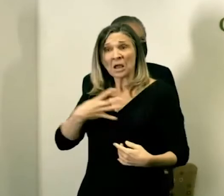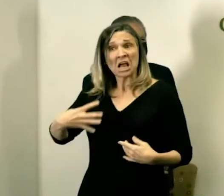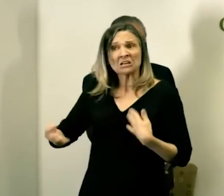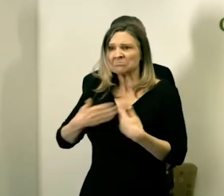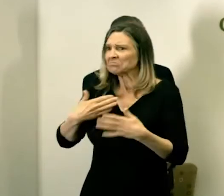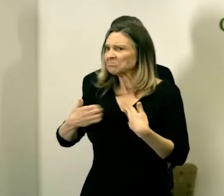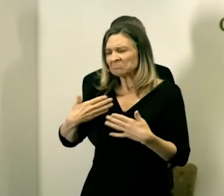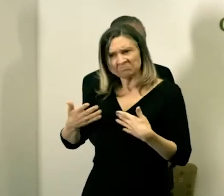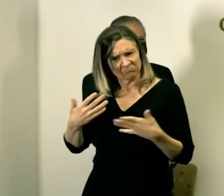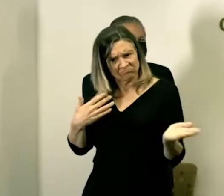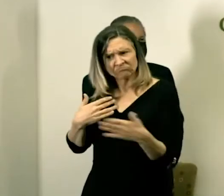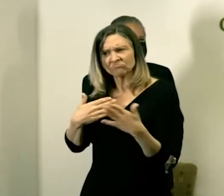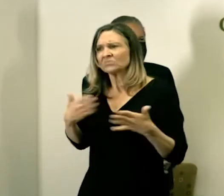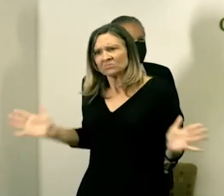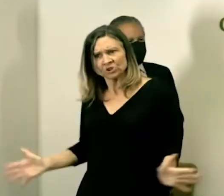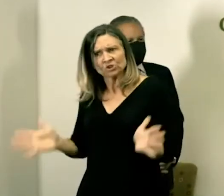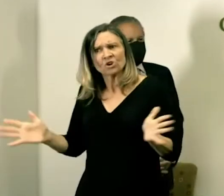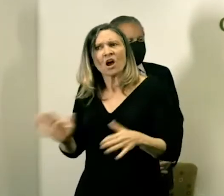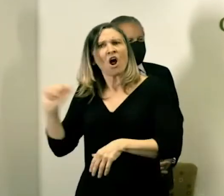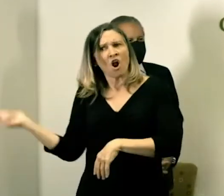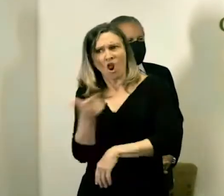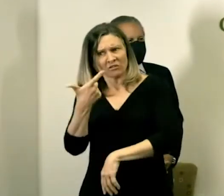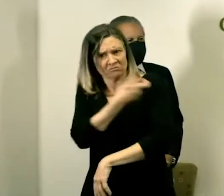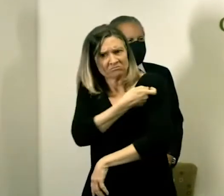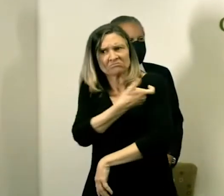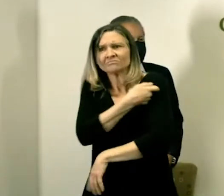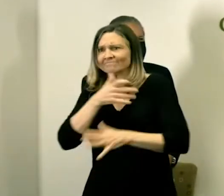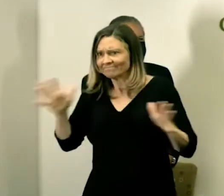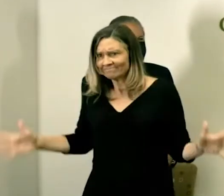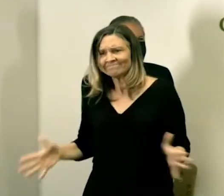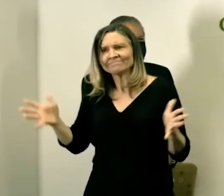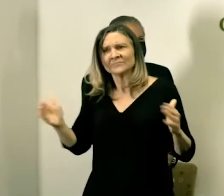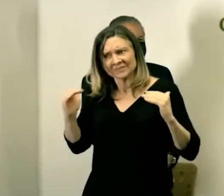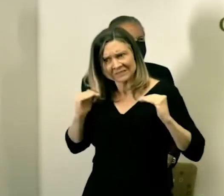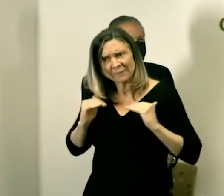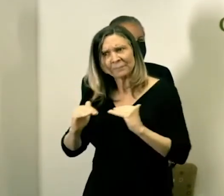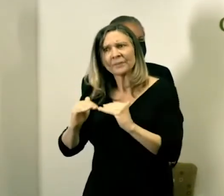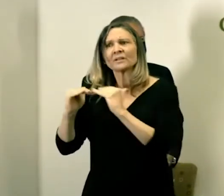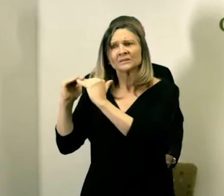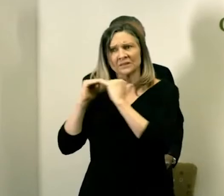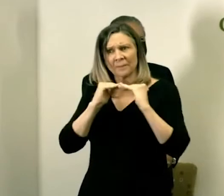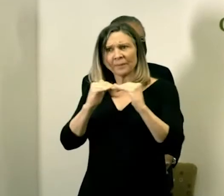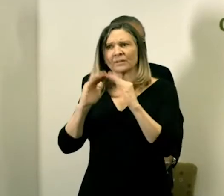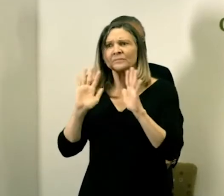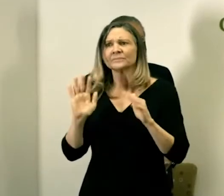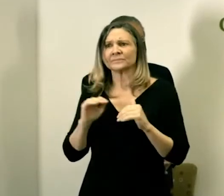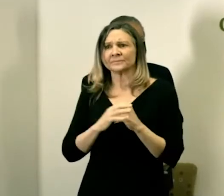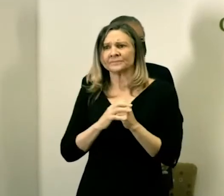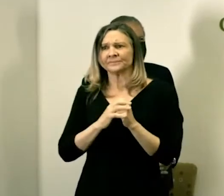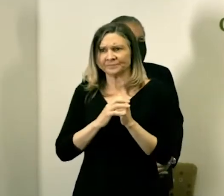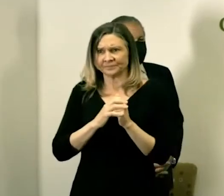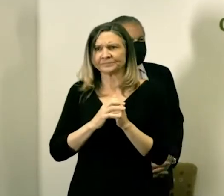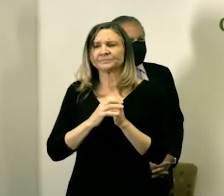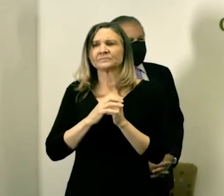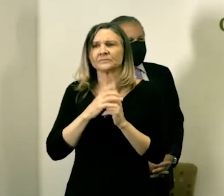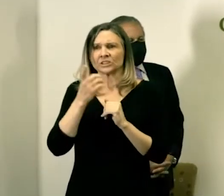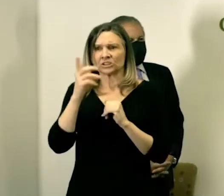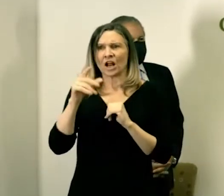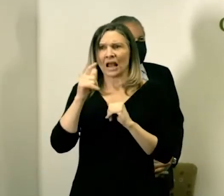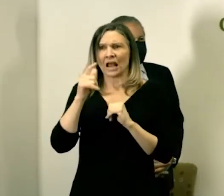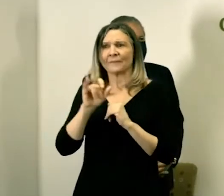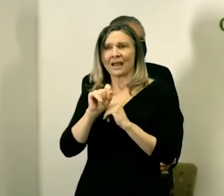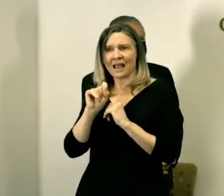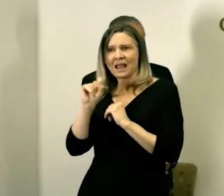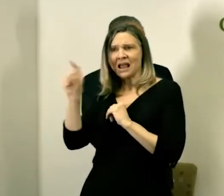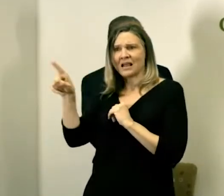getting shots into people's arms, stabilize population, stabilize health. Dr. Galley is here, and I want to ask Dr. Galley just to come up a little